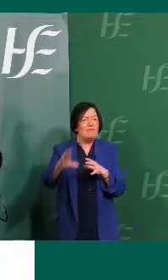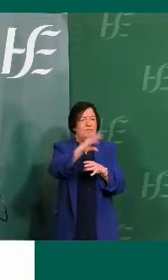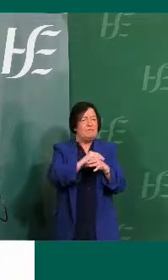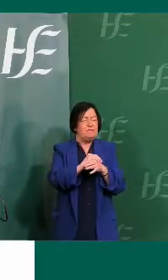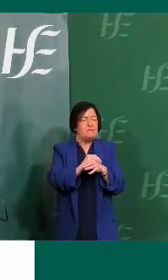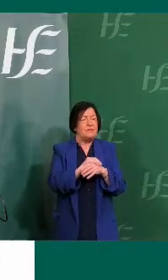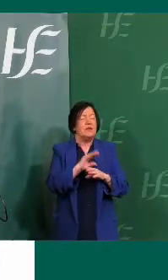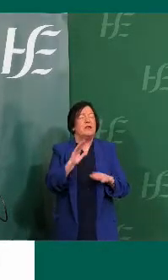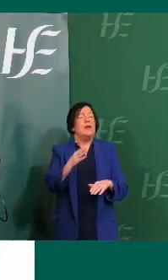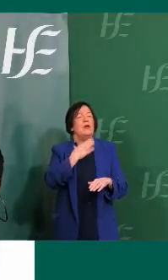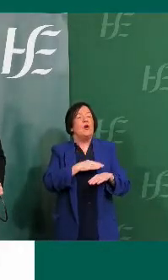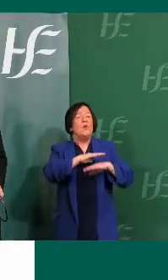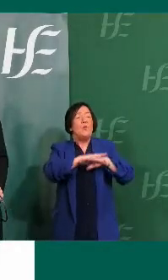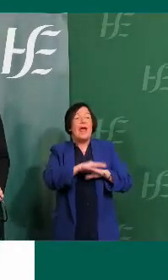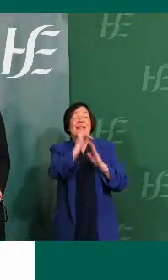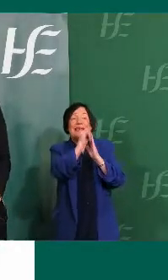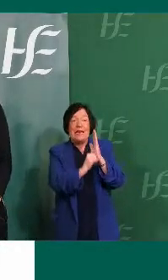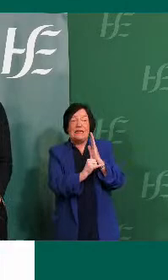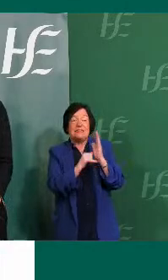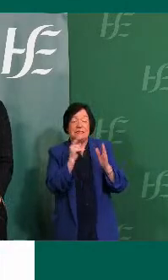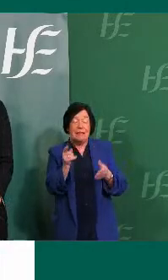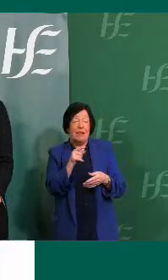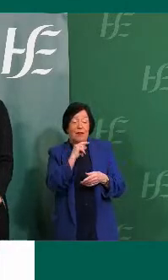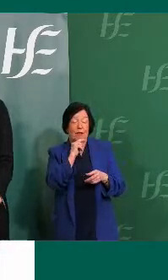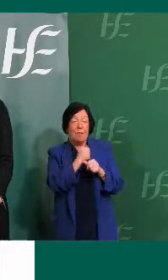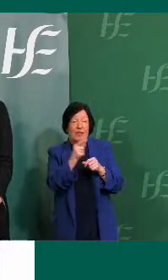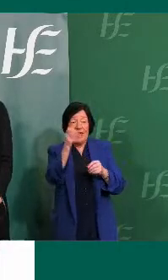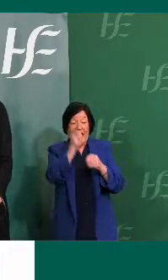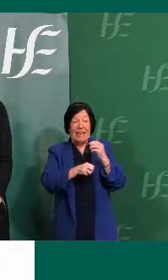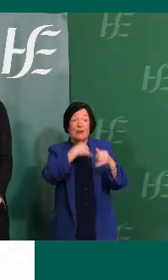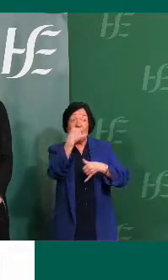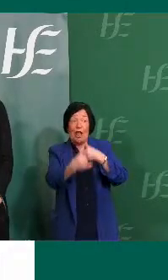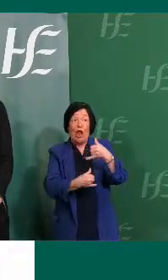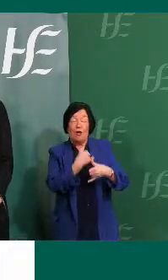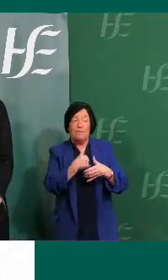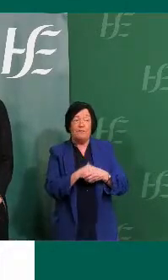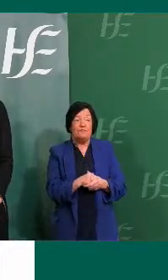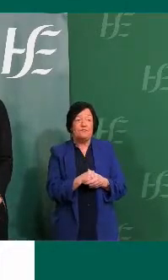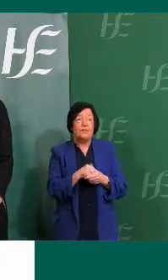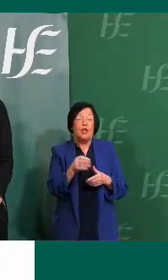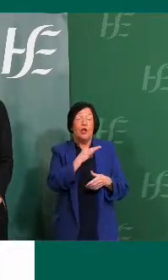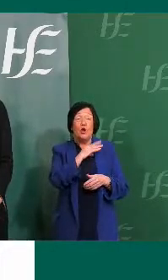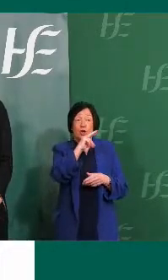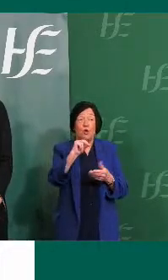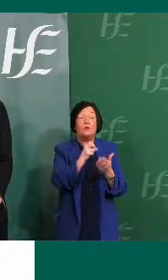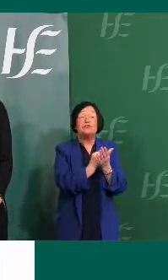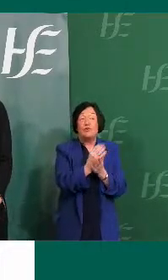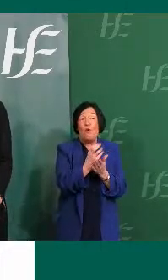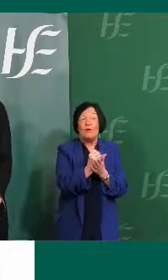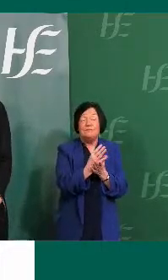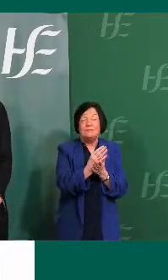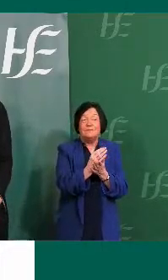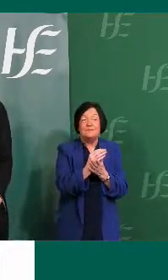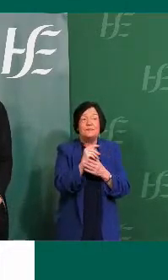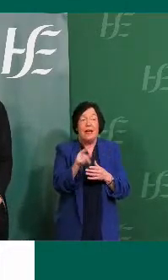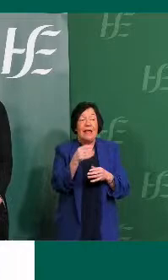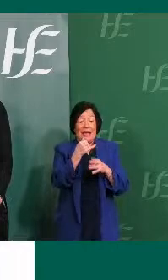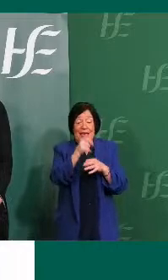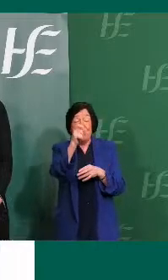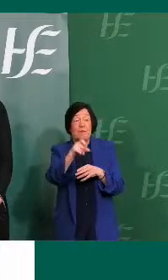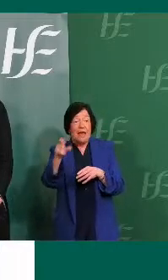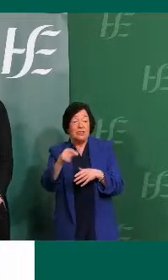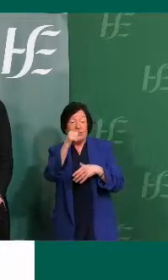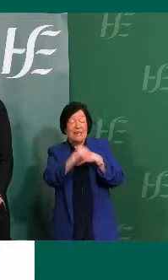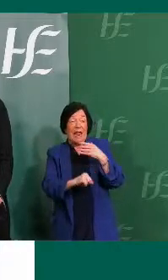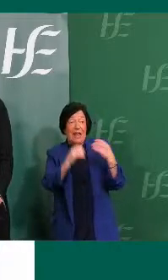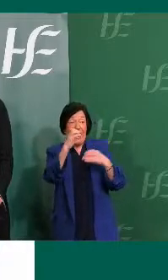do. Just in terms of waiting lists, worth reflecting on where we got to by the end of the year. And again, kind of a good news story in many respects. So in terms of our inpatient and day case